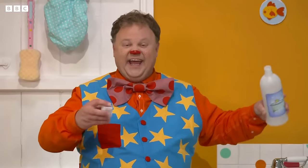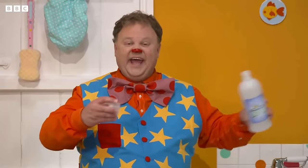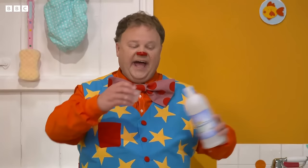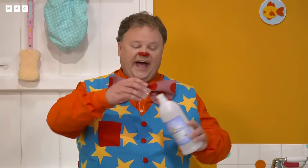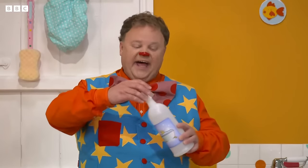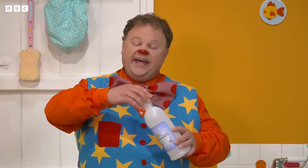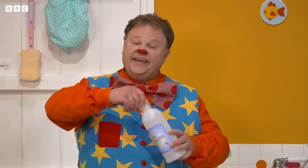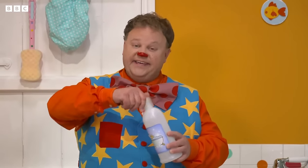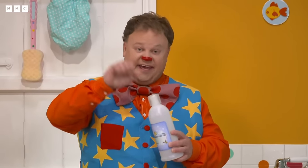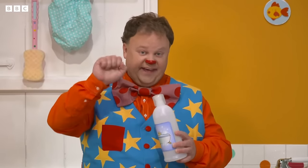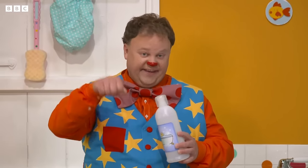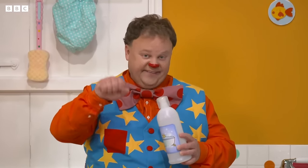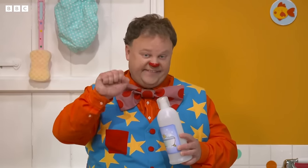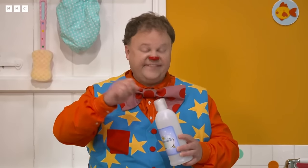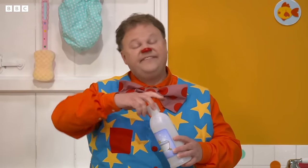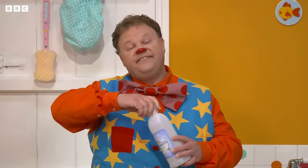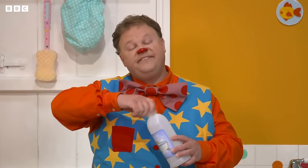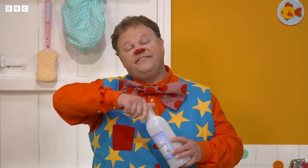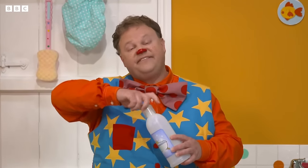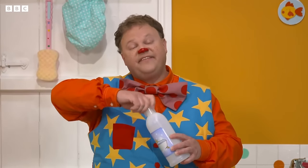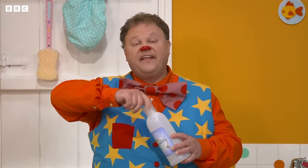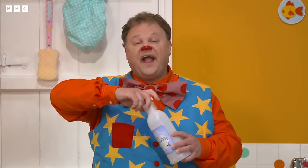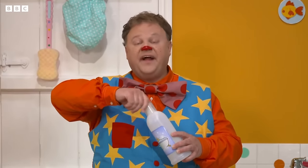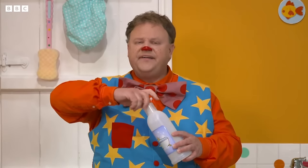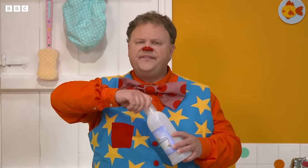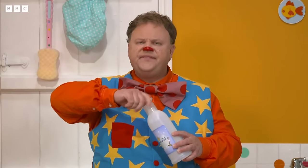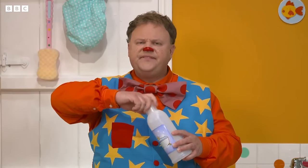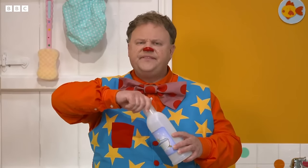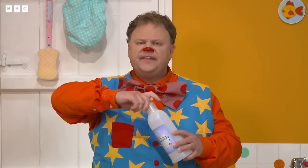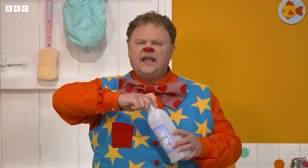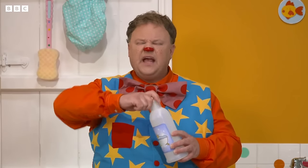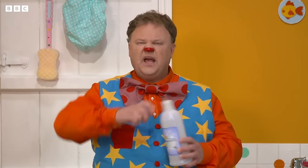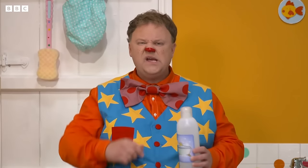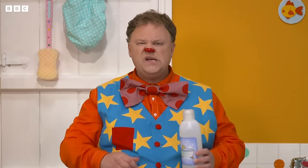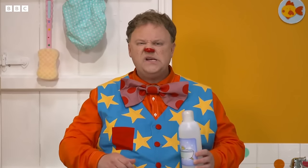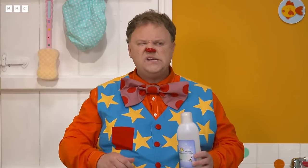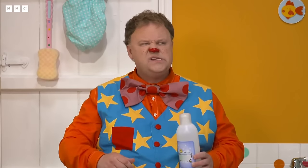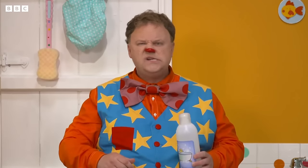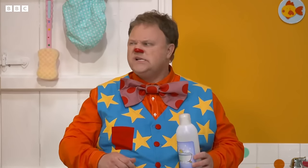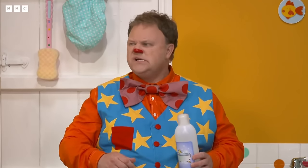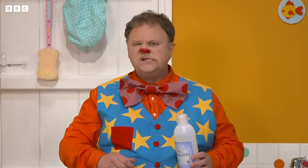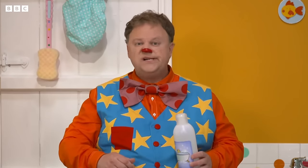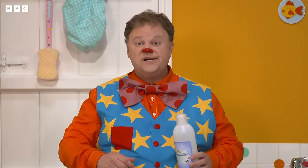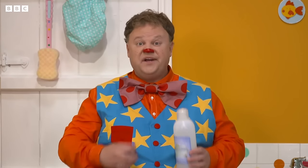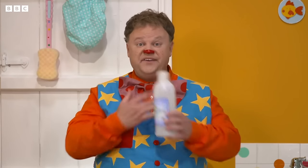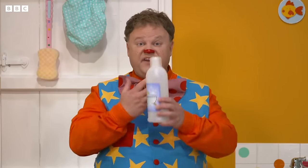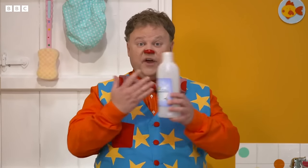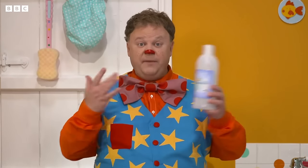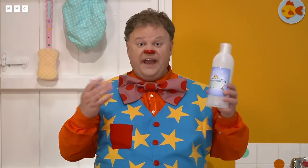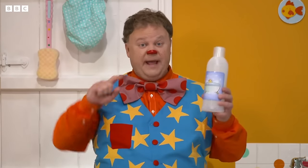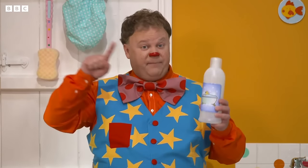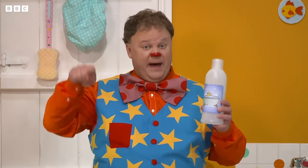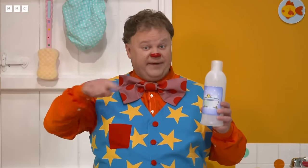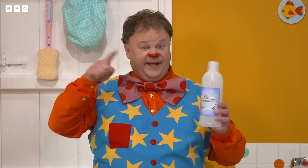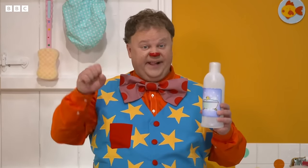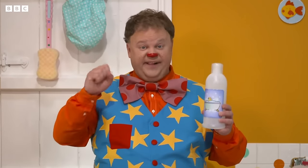Tumble. Yes? I think you might have added too many bubbles to Tumbletead's bath, Mr. Tumble. Too many